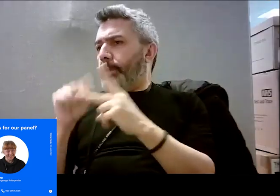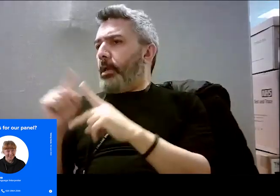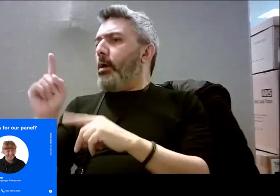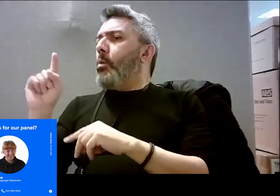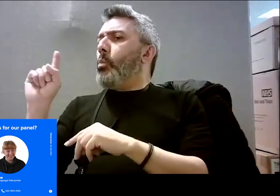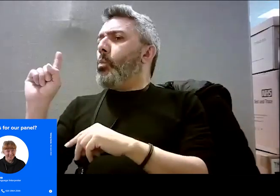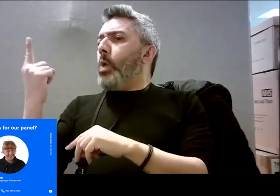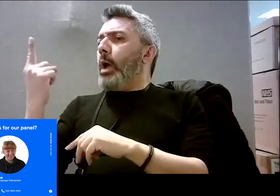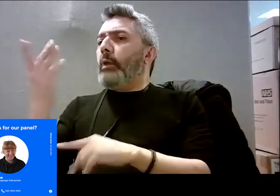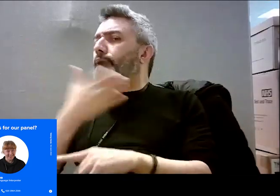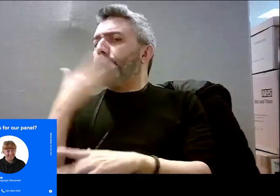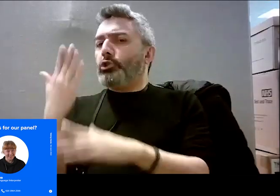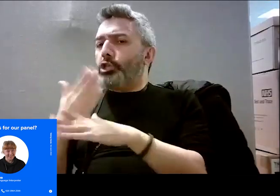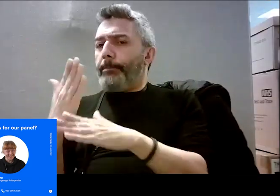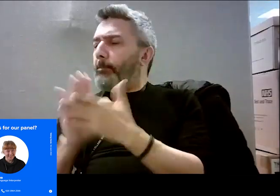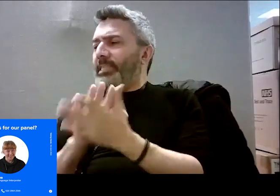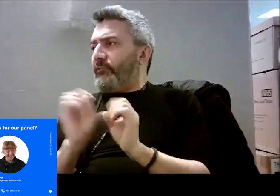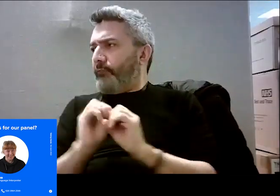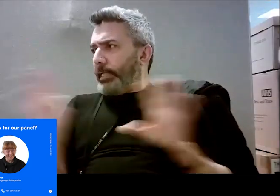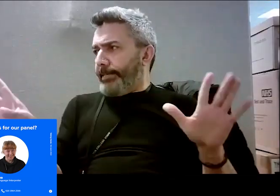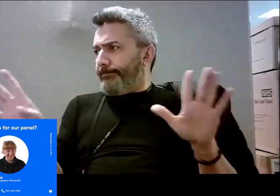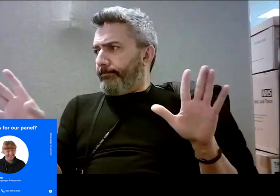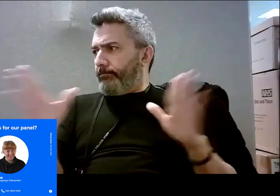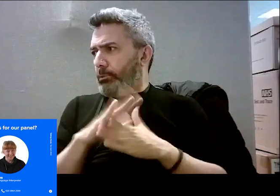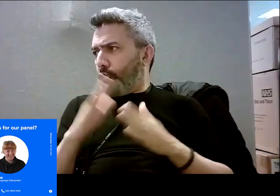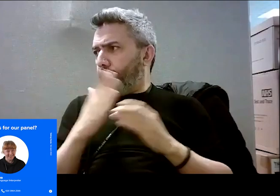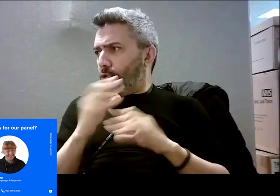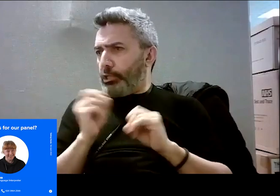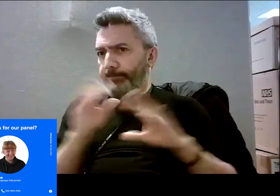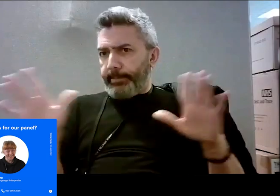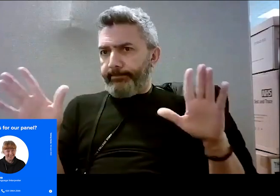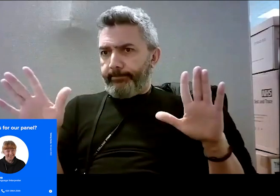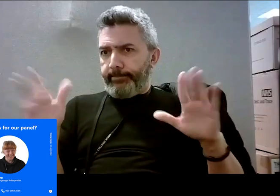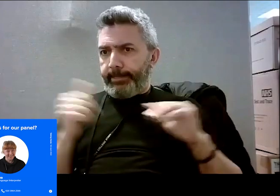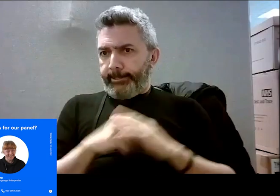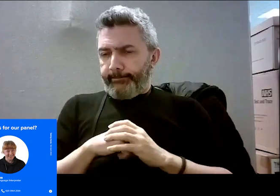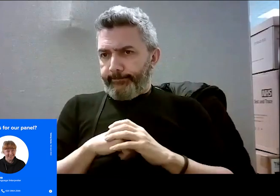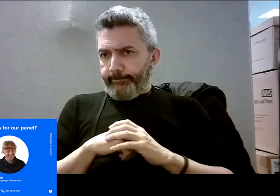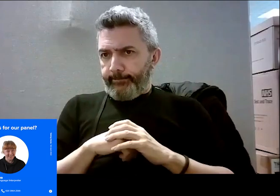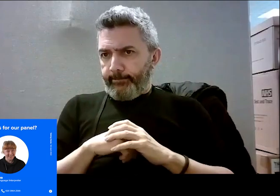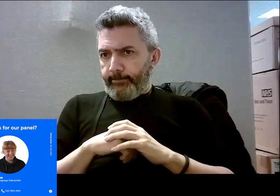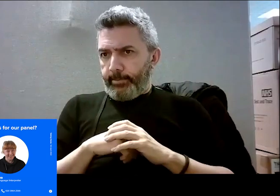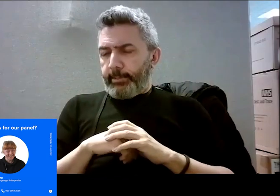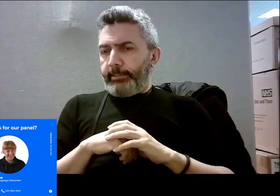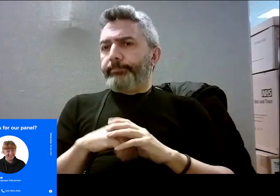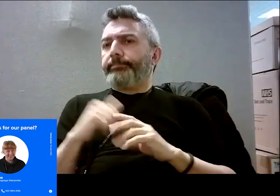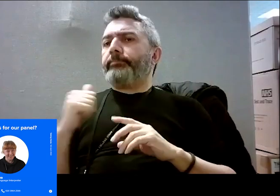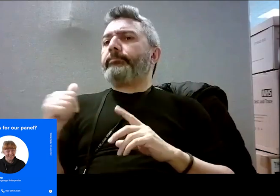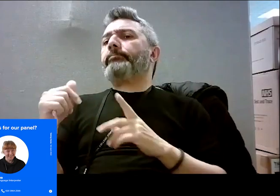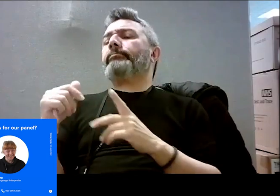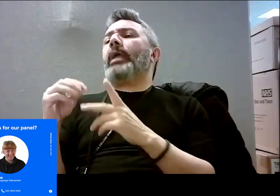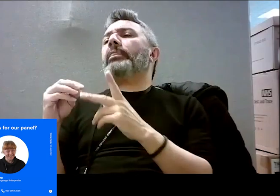We've got a couple, so on certain benefits it will be free. if you're on certain